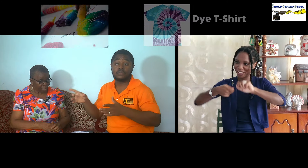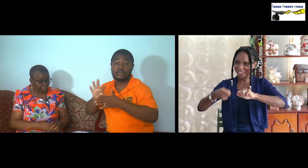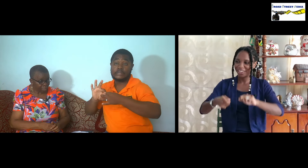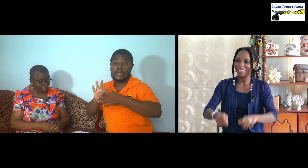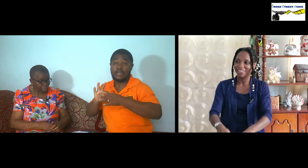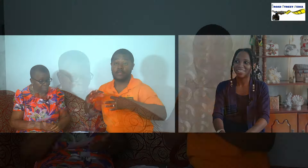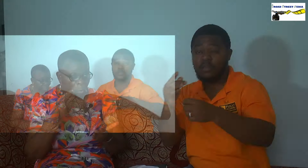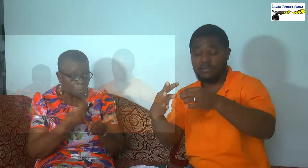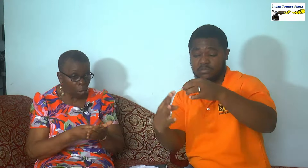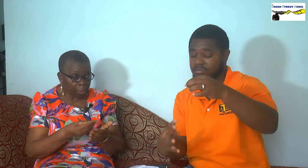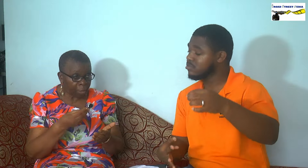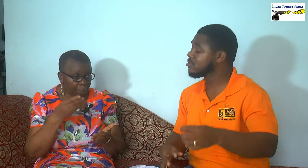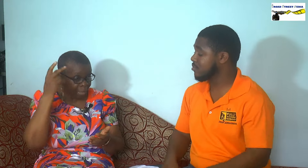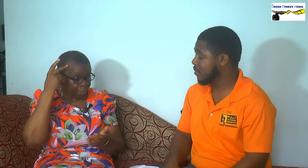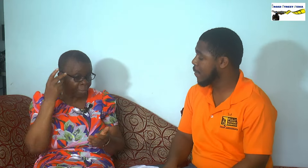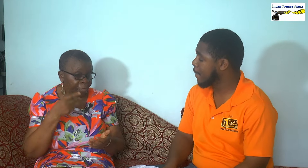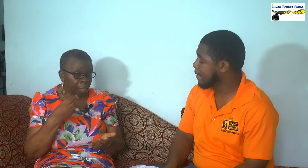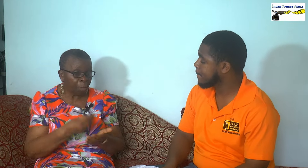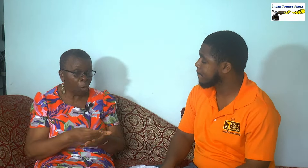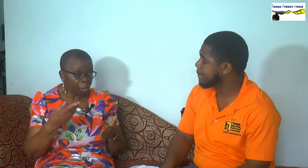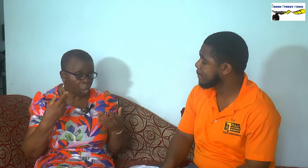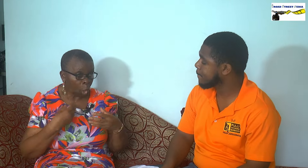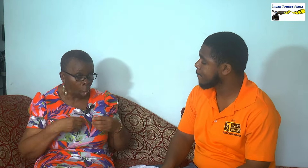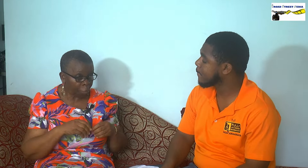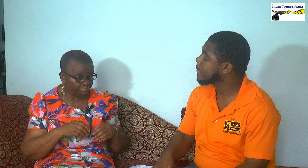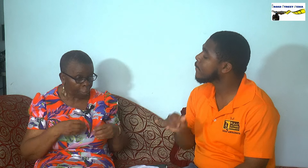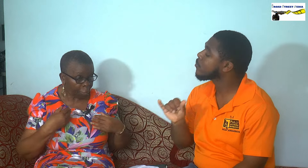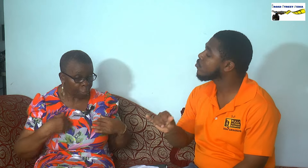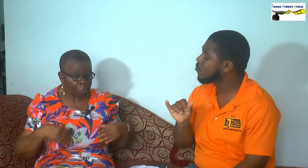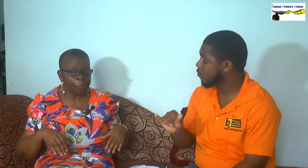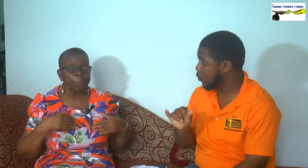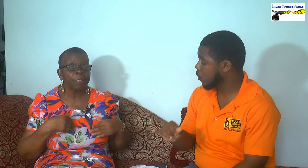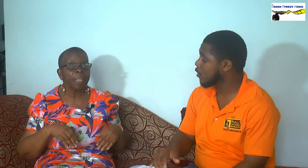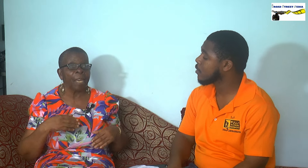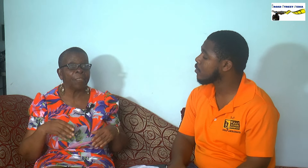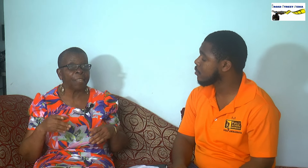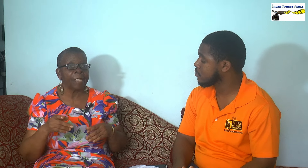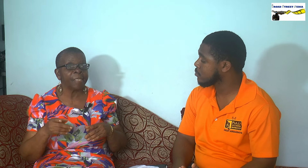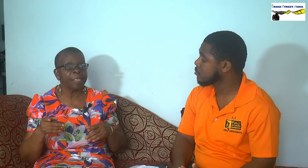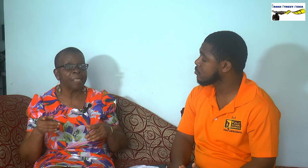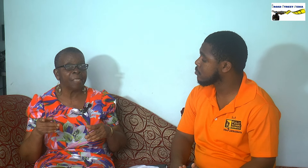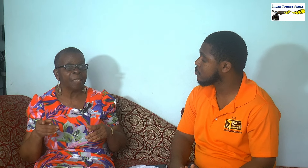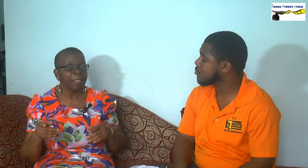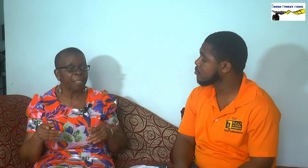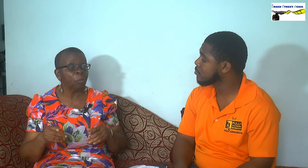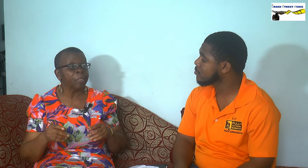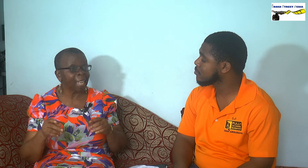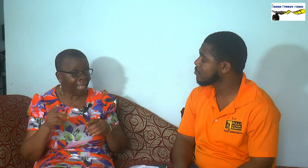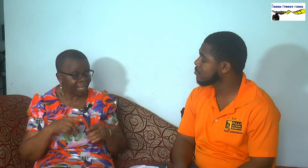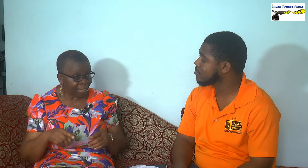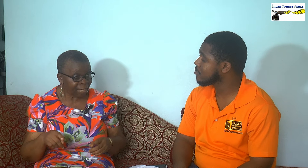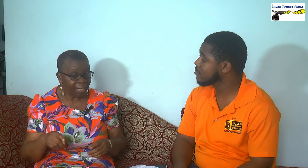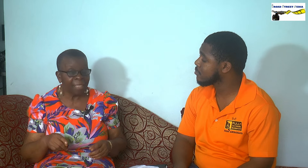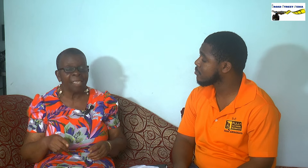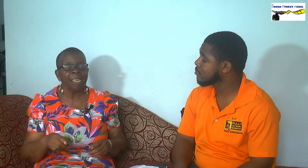Yes. We bought the parents bought the cloth. And then they would dye it,